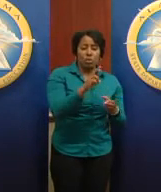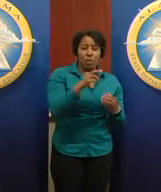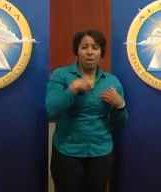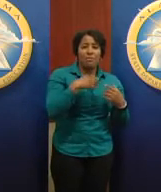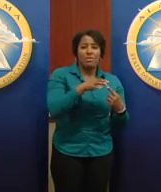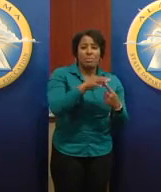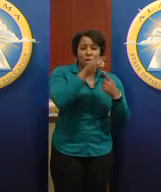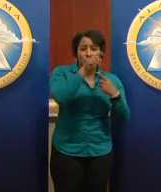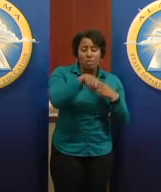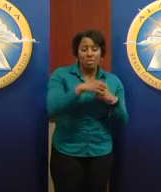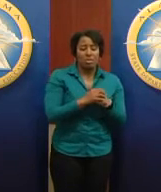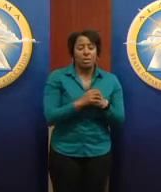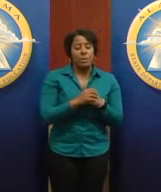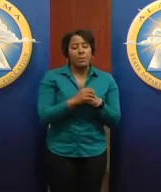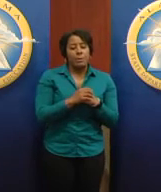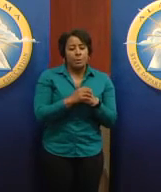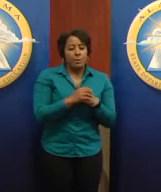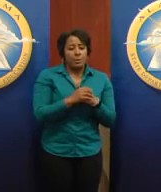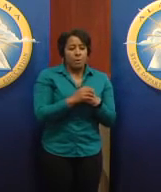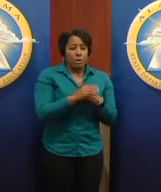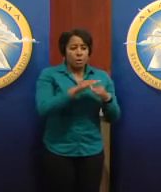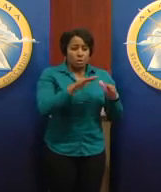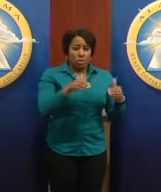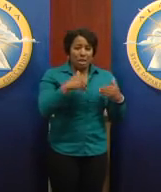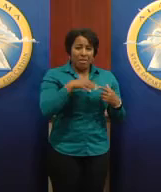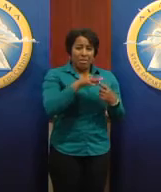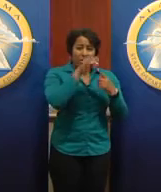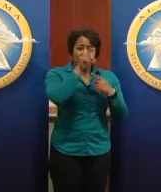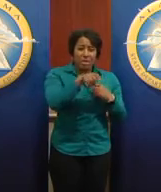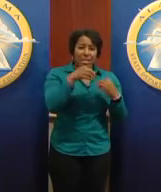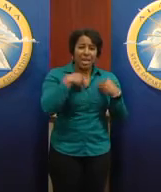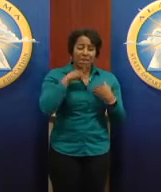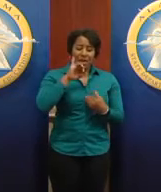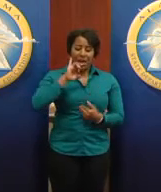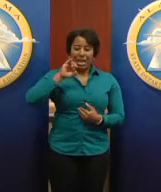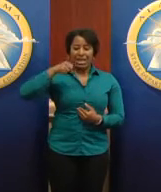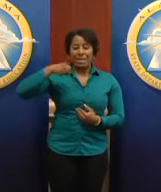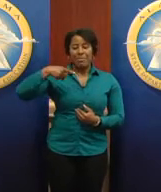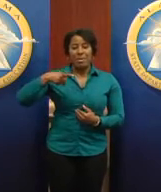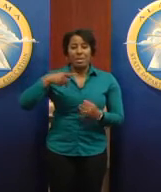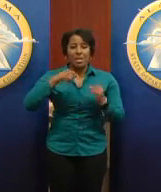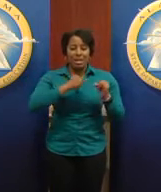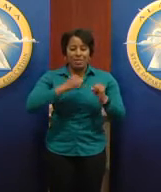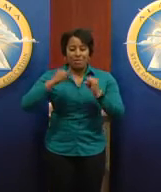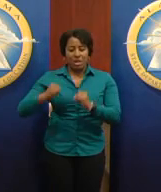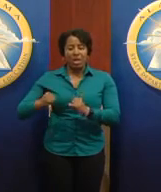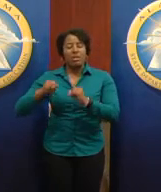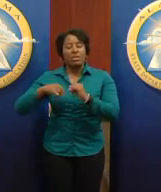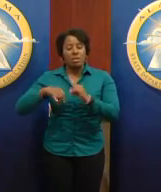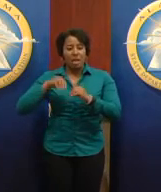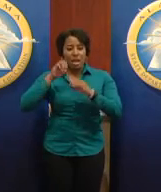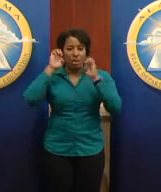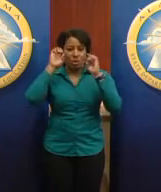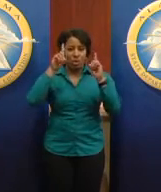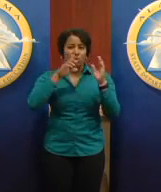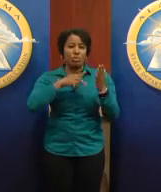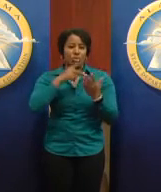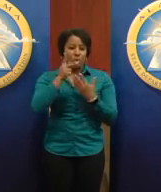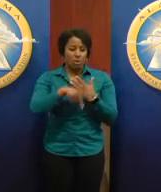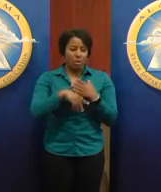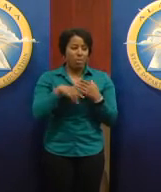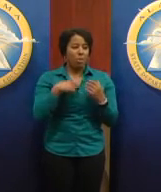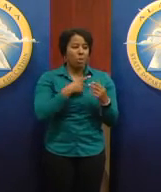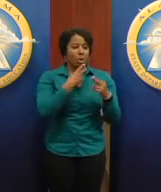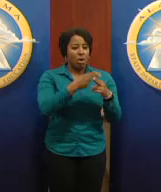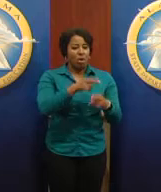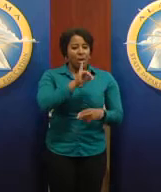special needs who are identified with special needs have what we call an IEP, or an individualized education program, and we call them that because